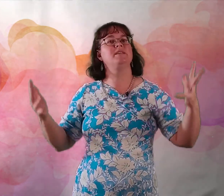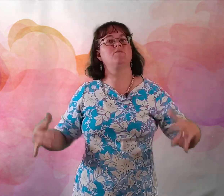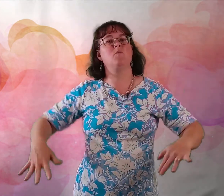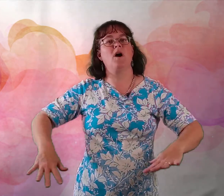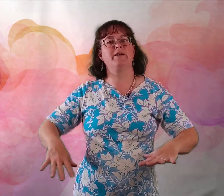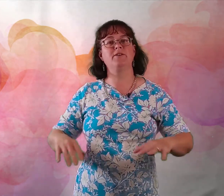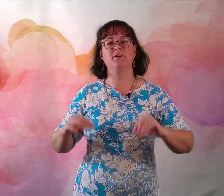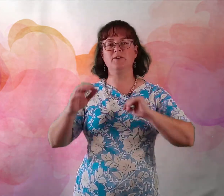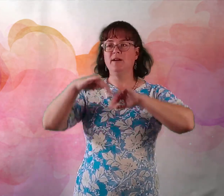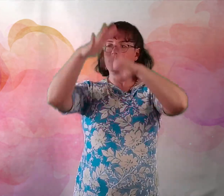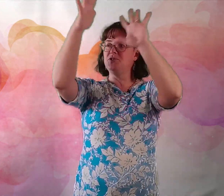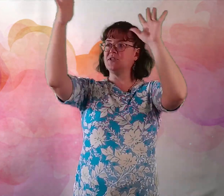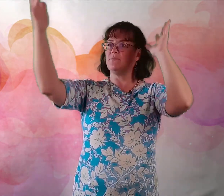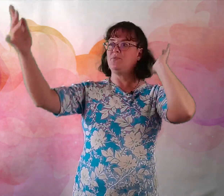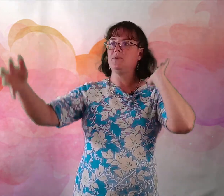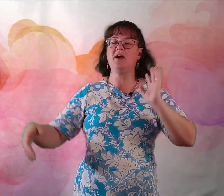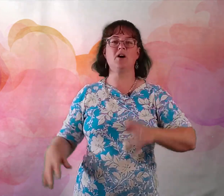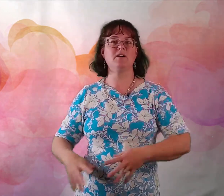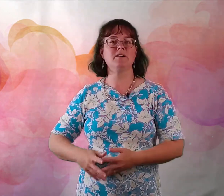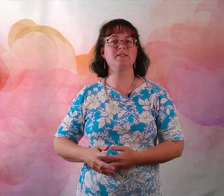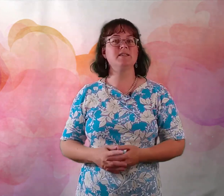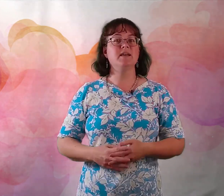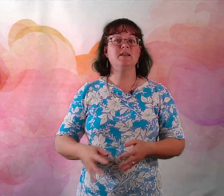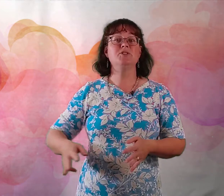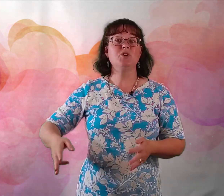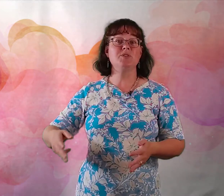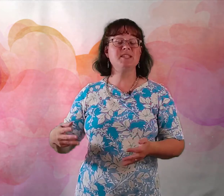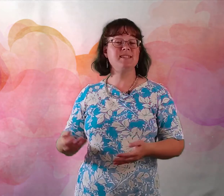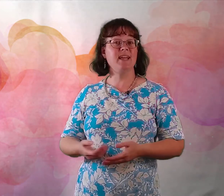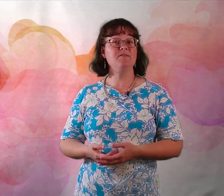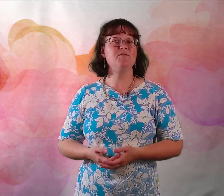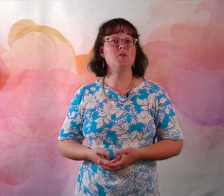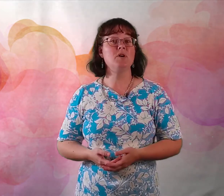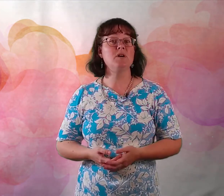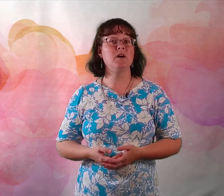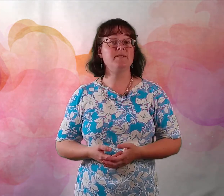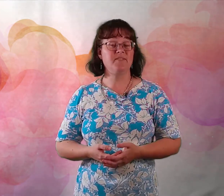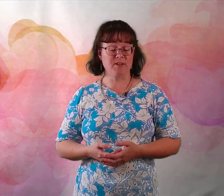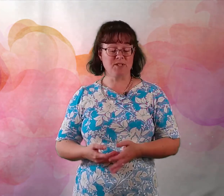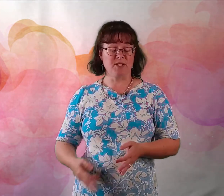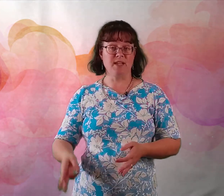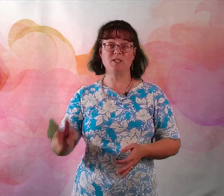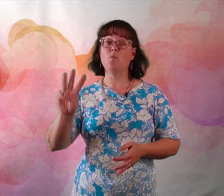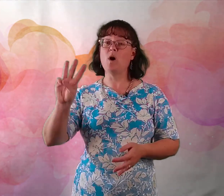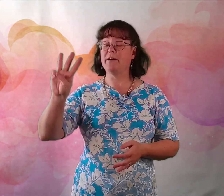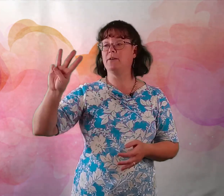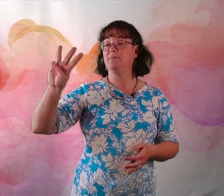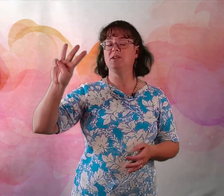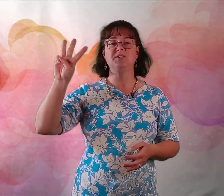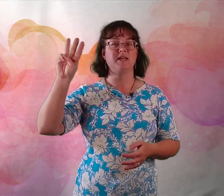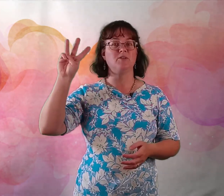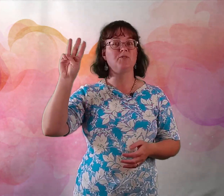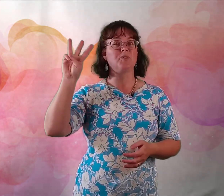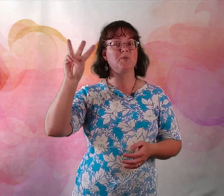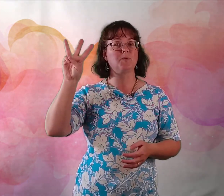of water, usually in pretty arcs. So the sign for fountain is water. You take your